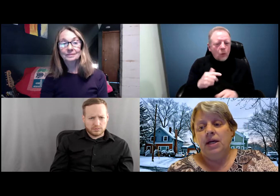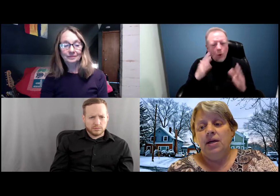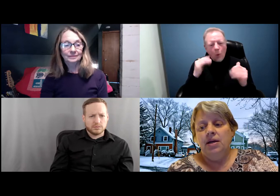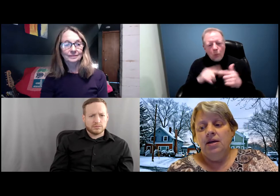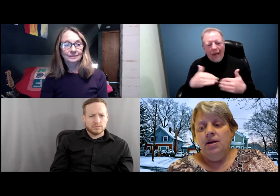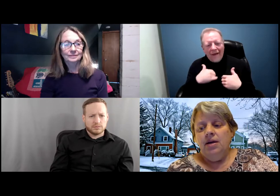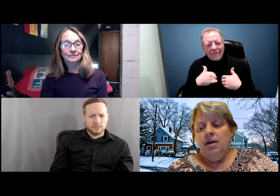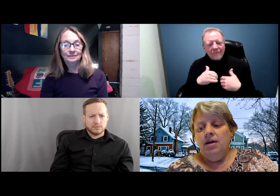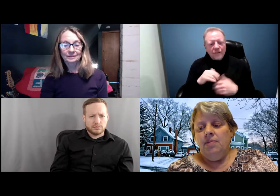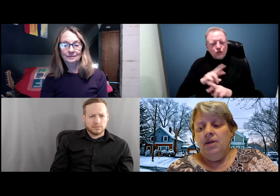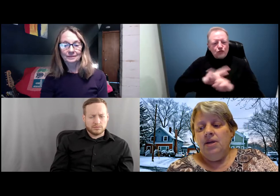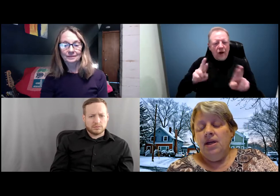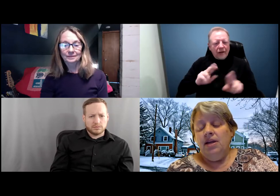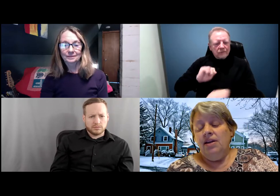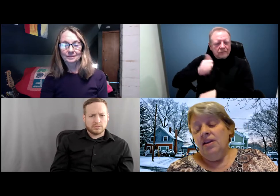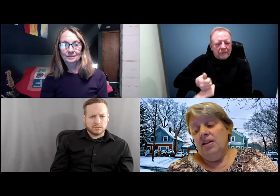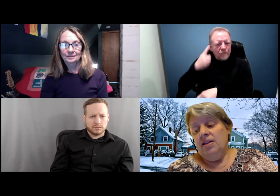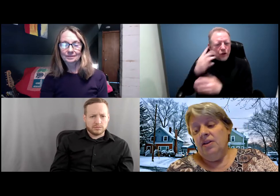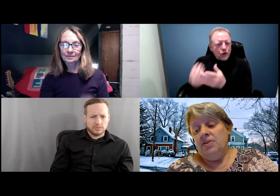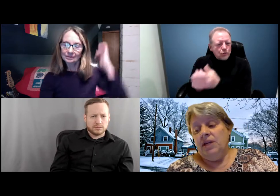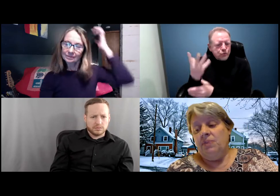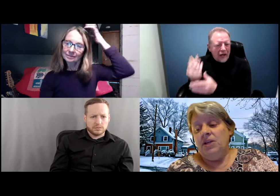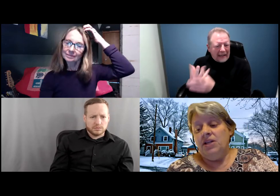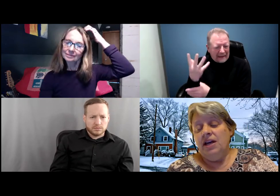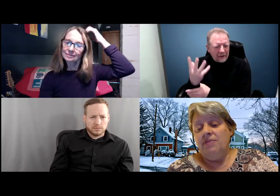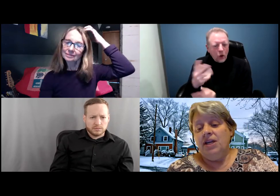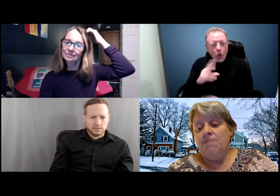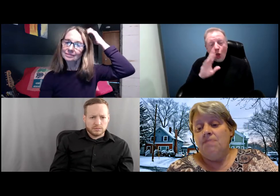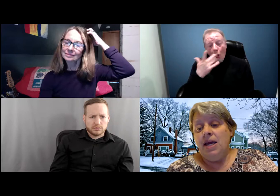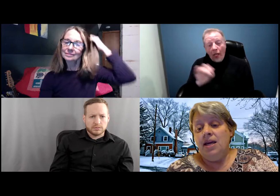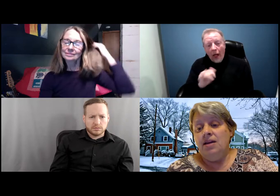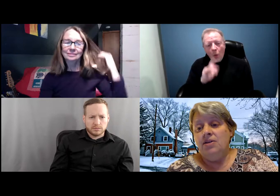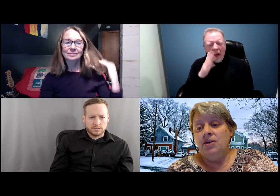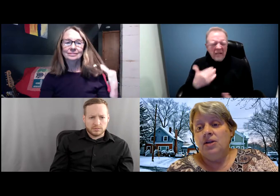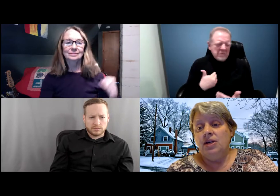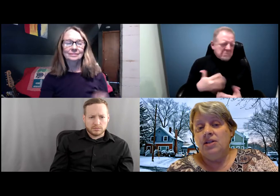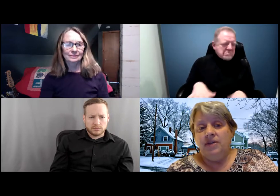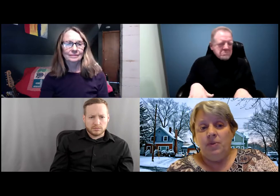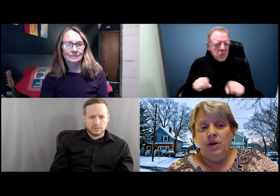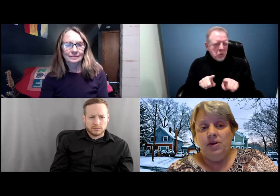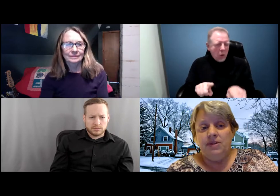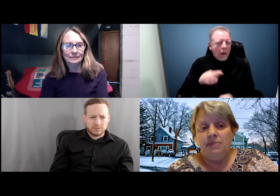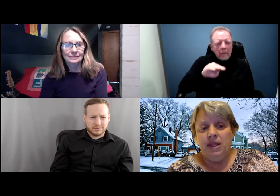spring. It looks like it'd be good to have it in May during Deaf